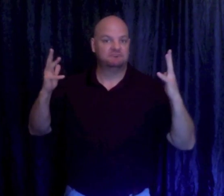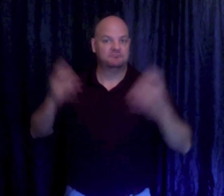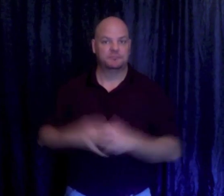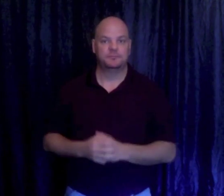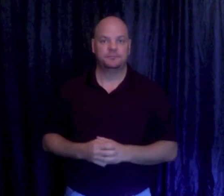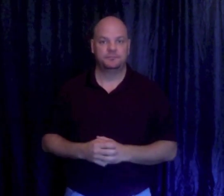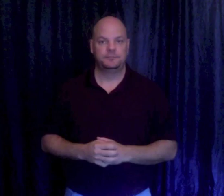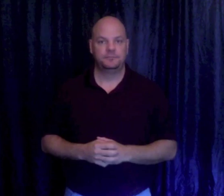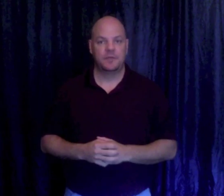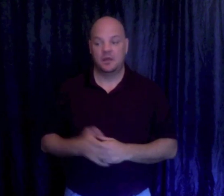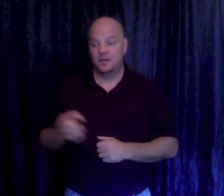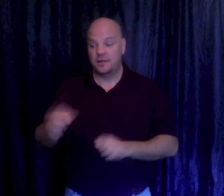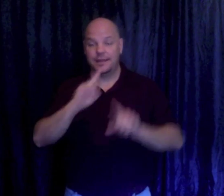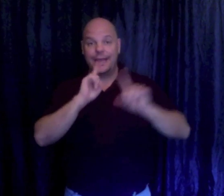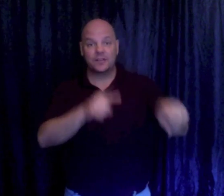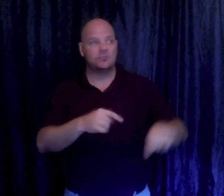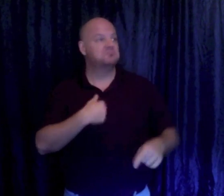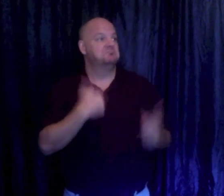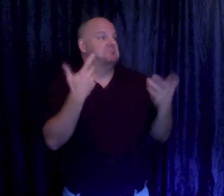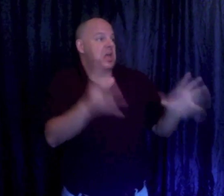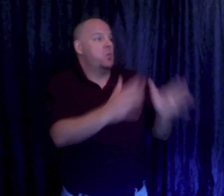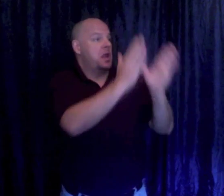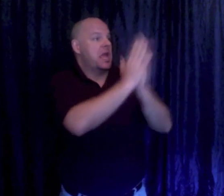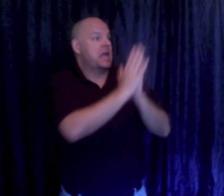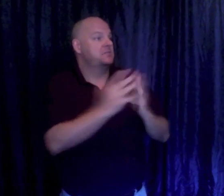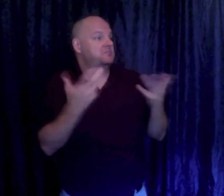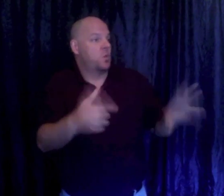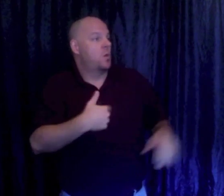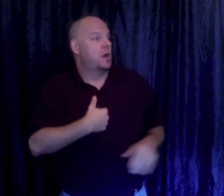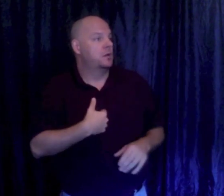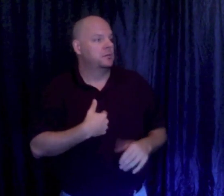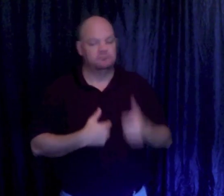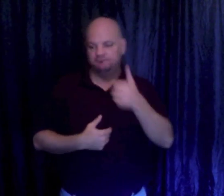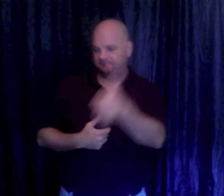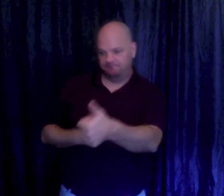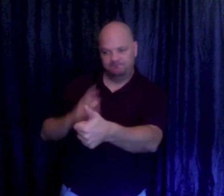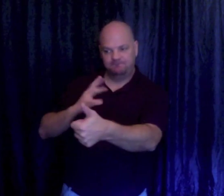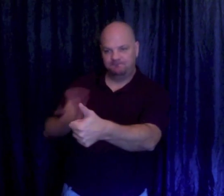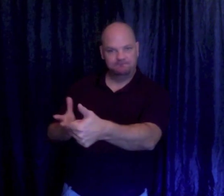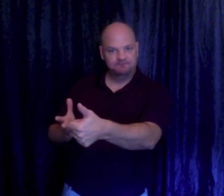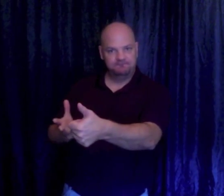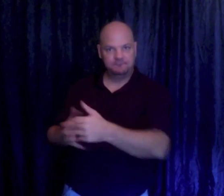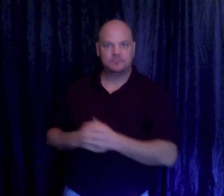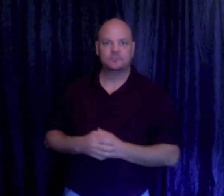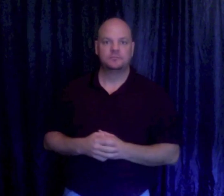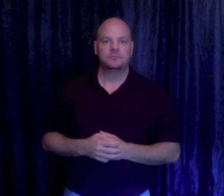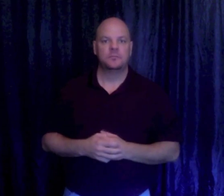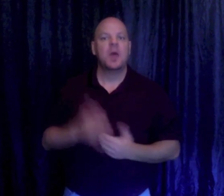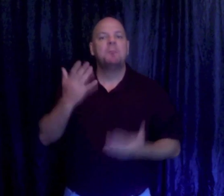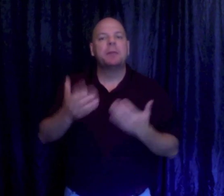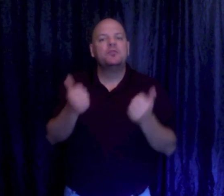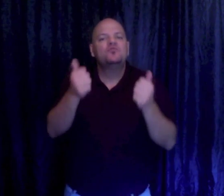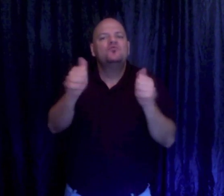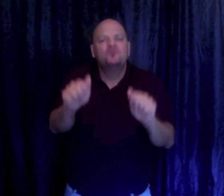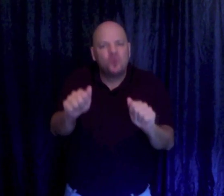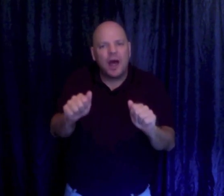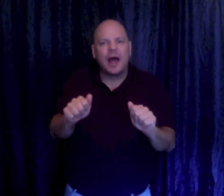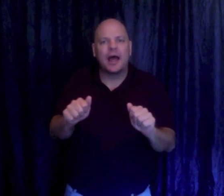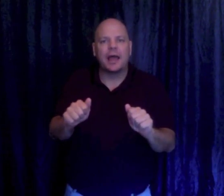say is, I don't ask, teacher. Okay. And you might want to try, maybe you could try for two of these.